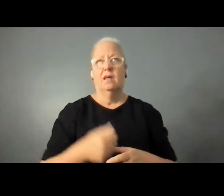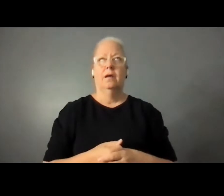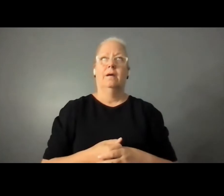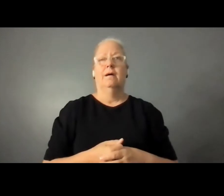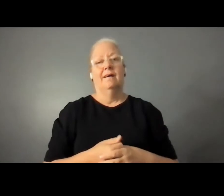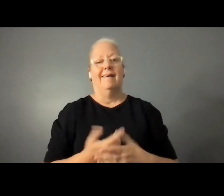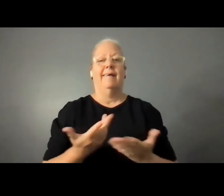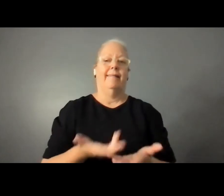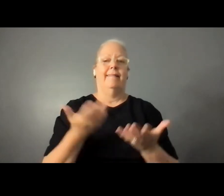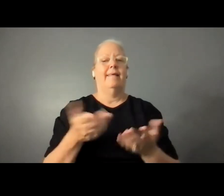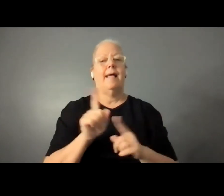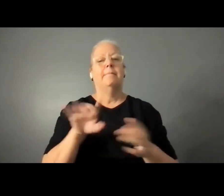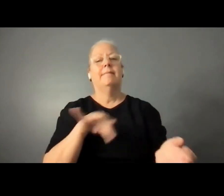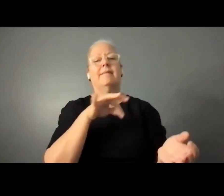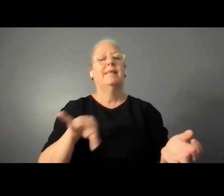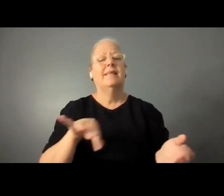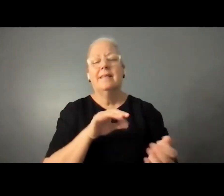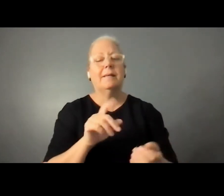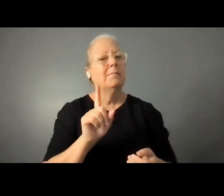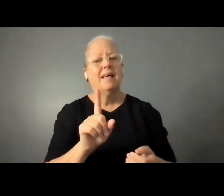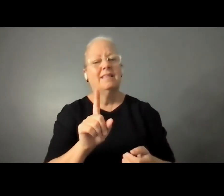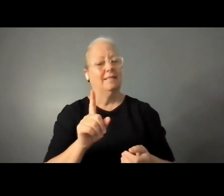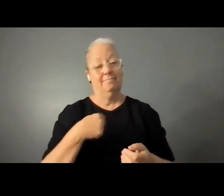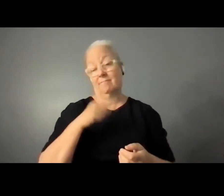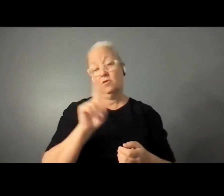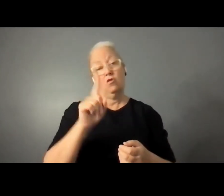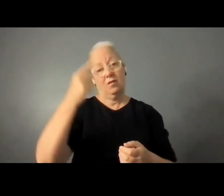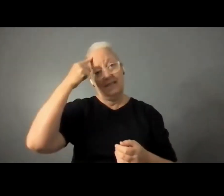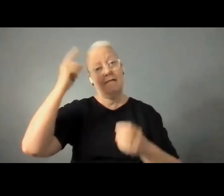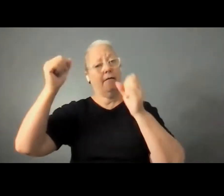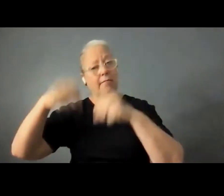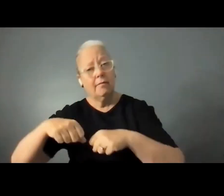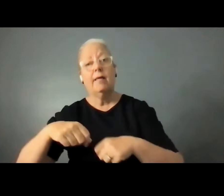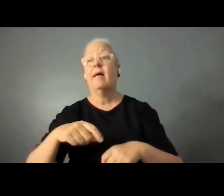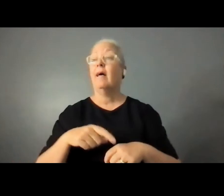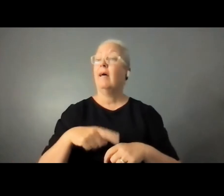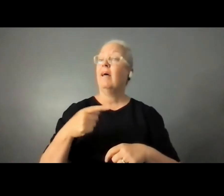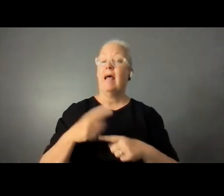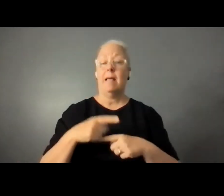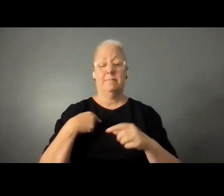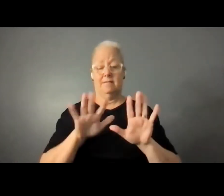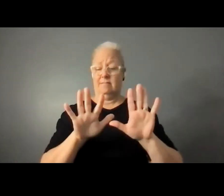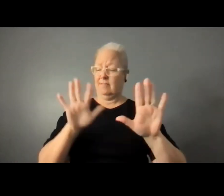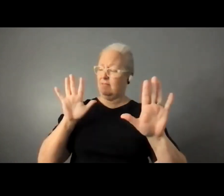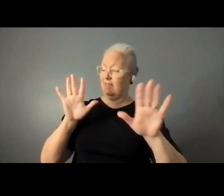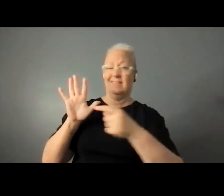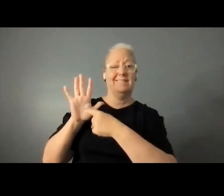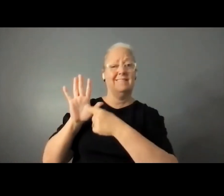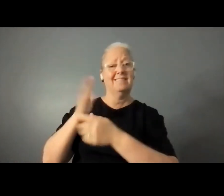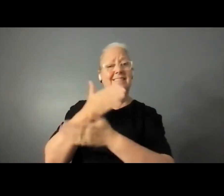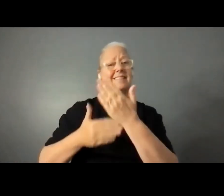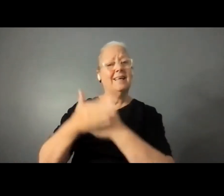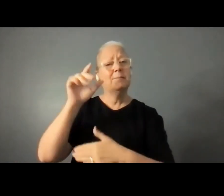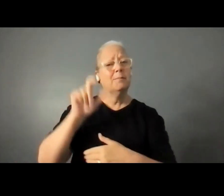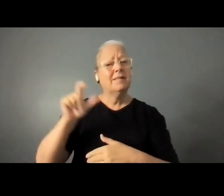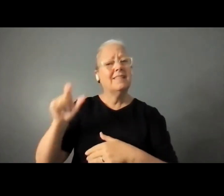I don't want to agree with people who are just leaving us behind, thinking that